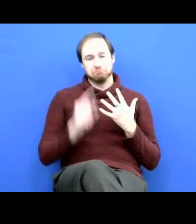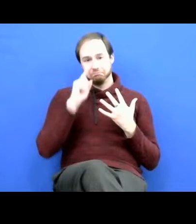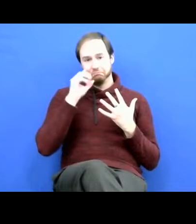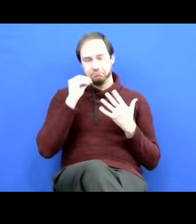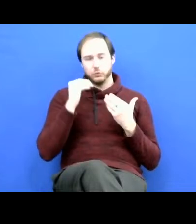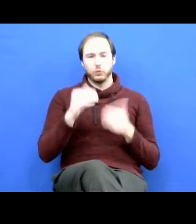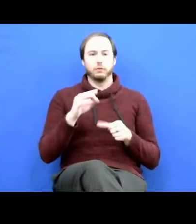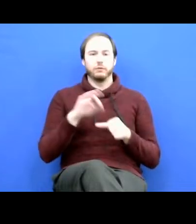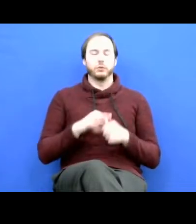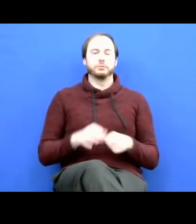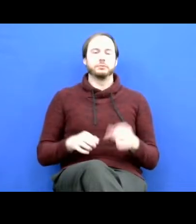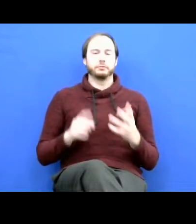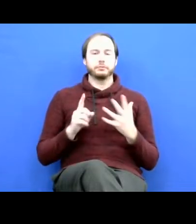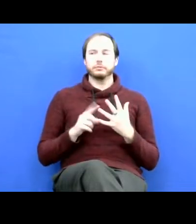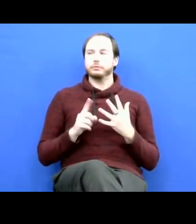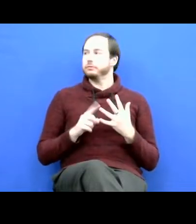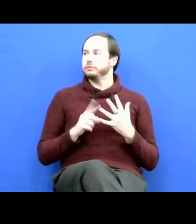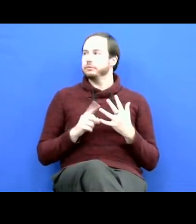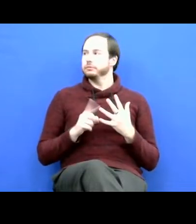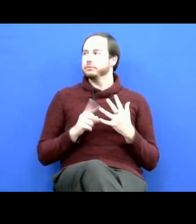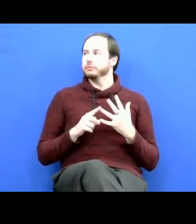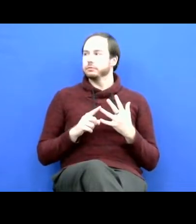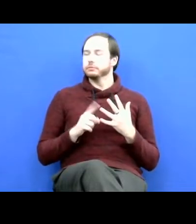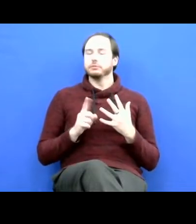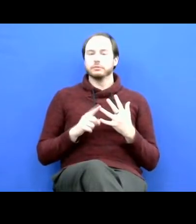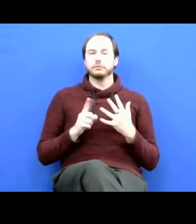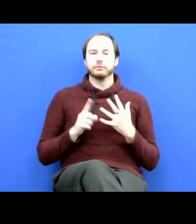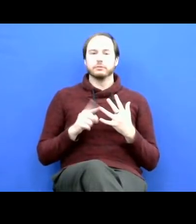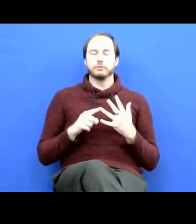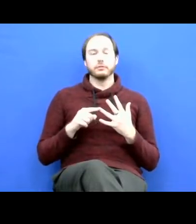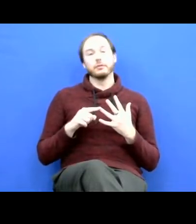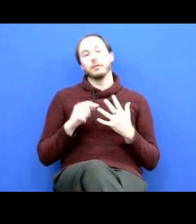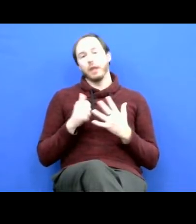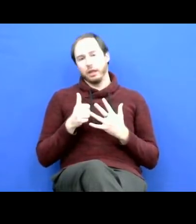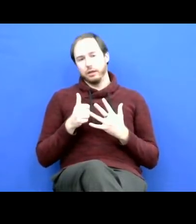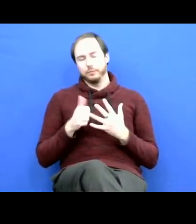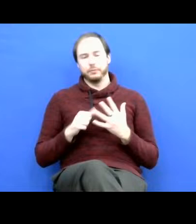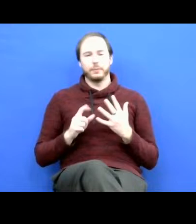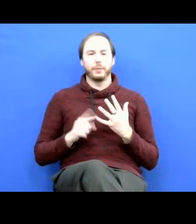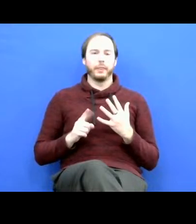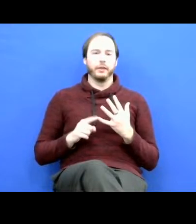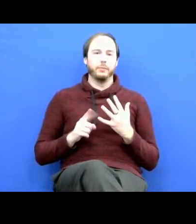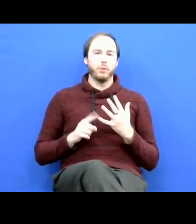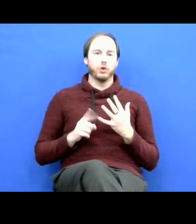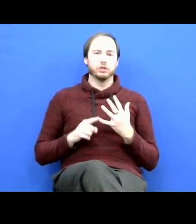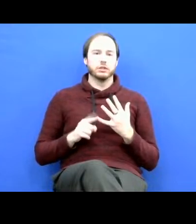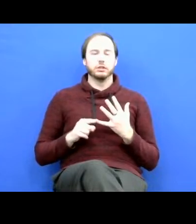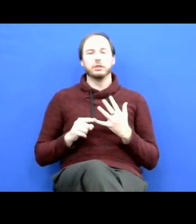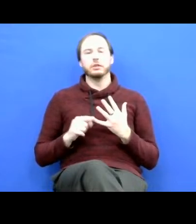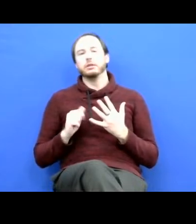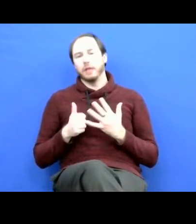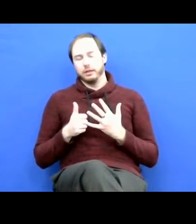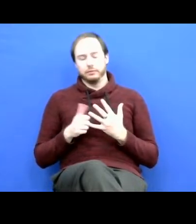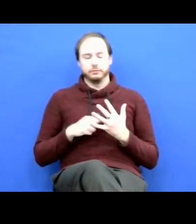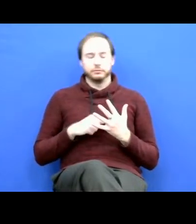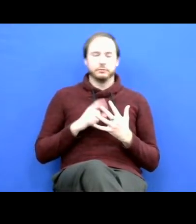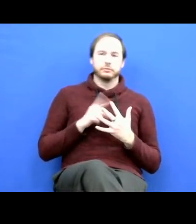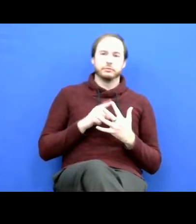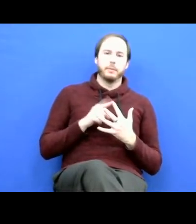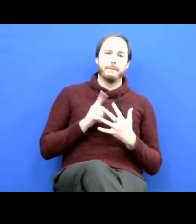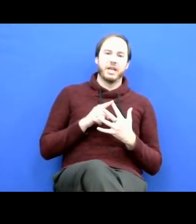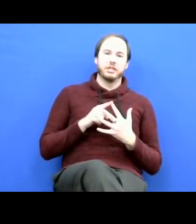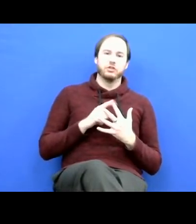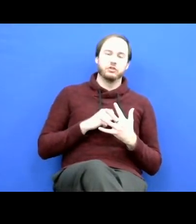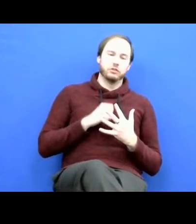and seeing none, please call the roll. Councilmember Safranik, Aye. Councilmember Bolsner, Aye.